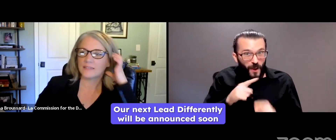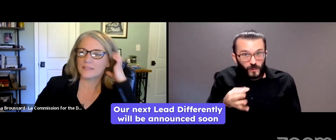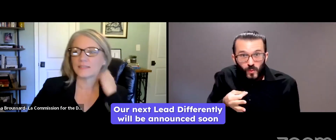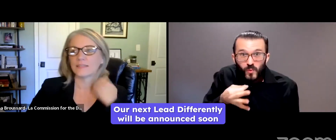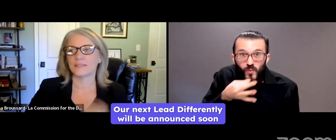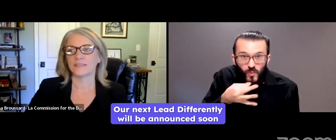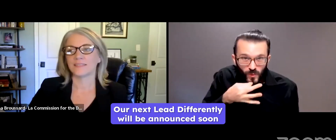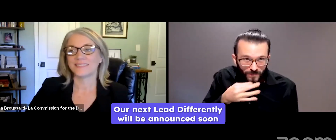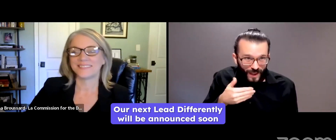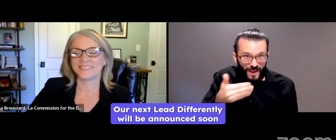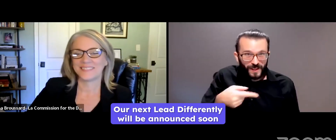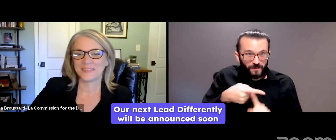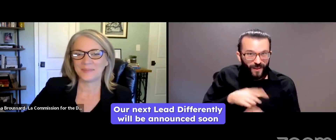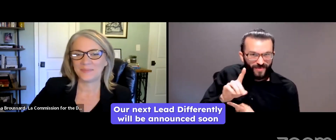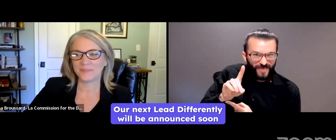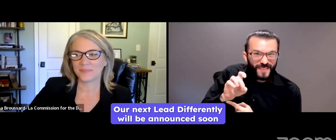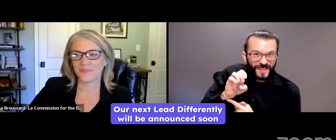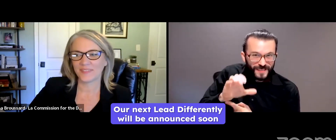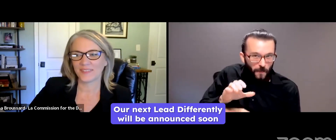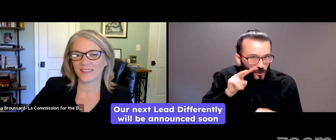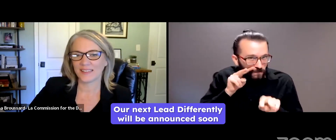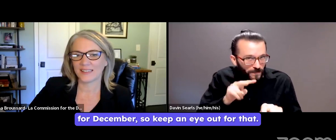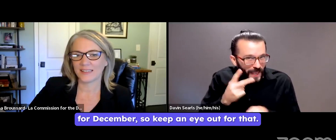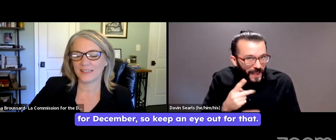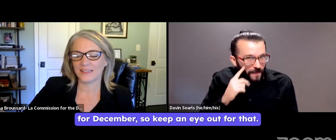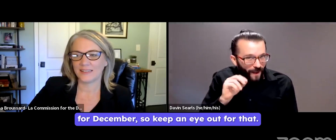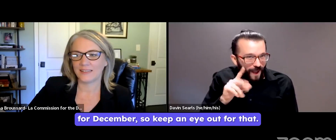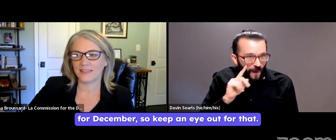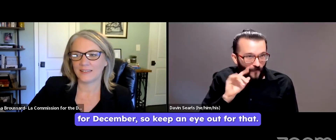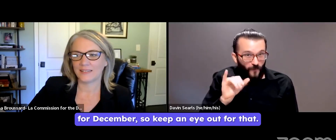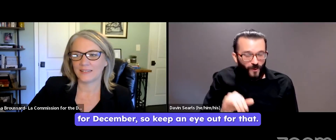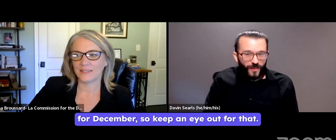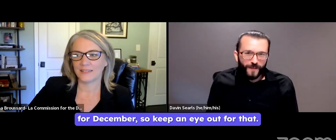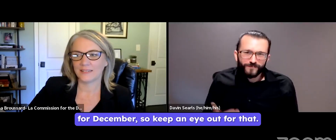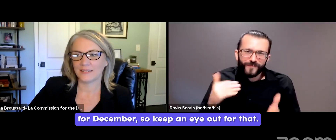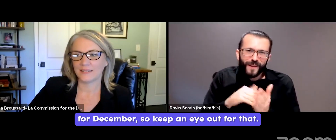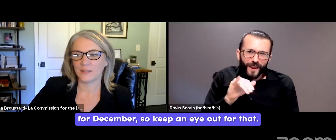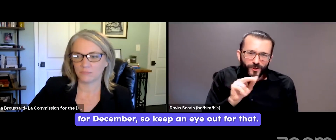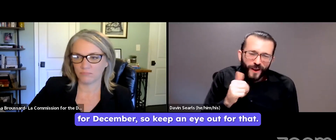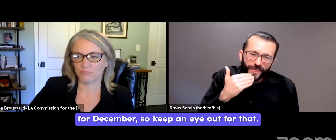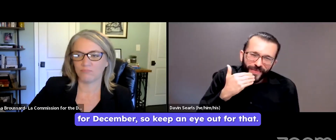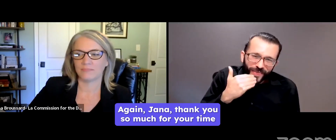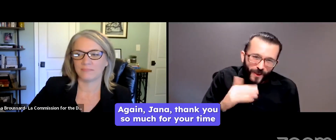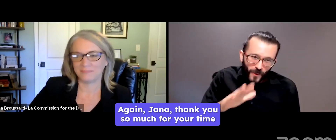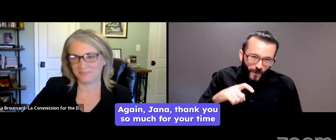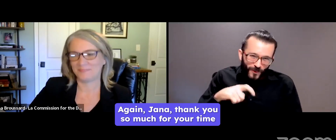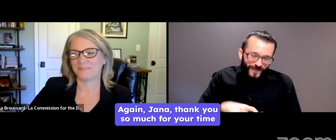Our next Lead Differently will be announced soon for December, so keep an eye out for that. Again, Jana, thank you